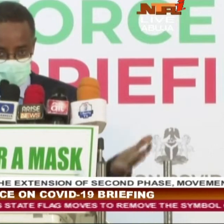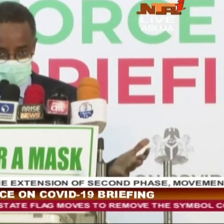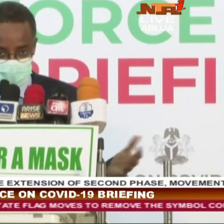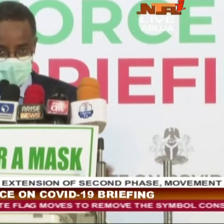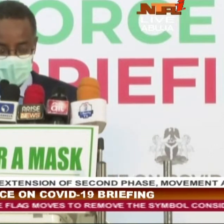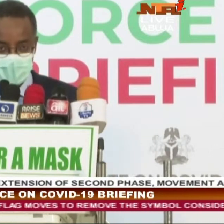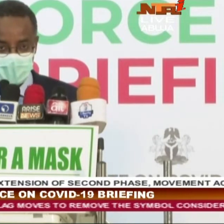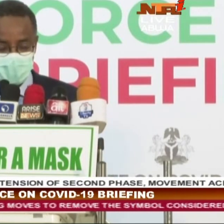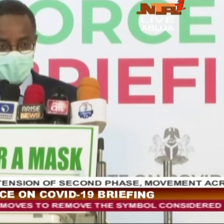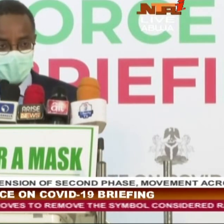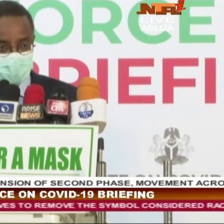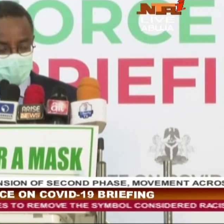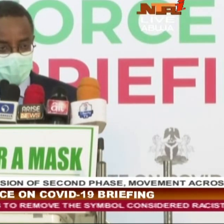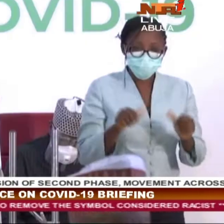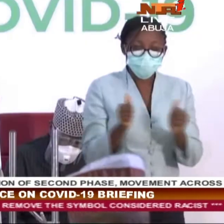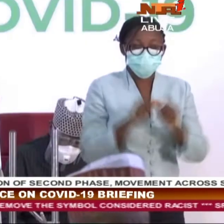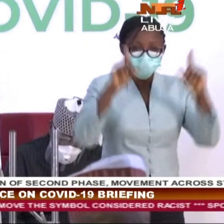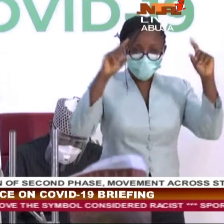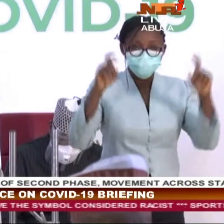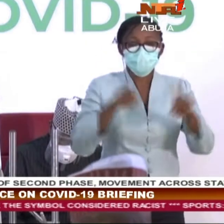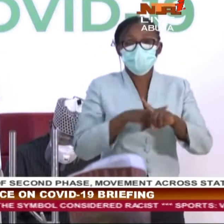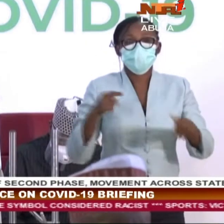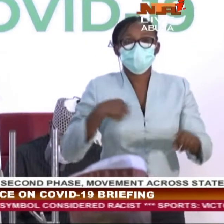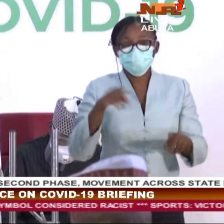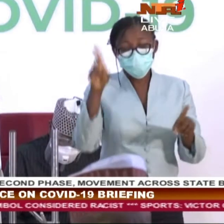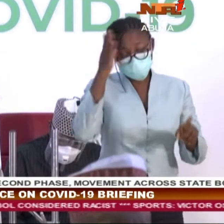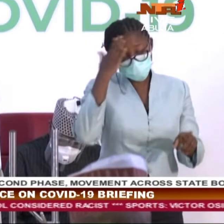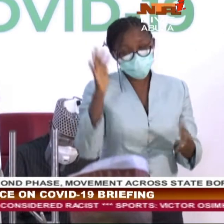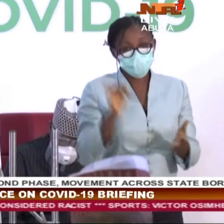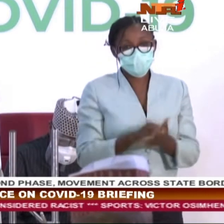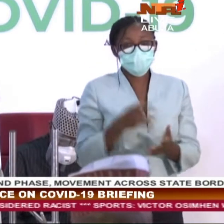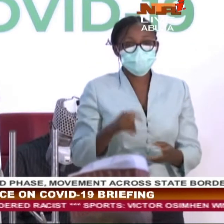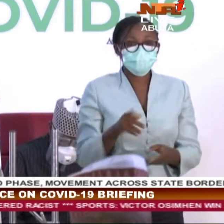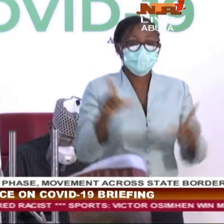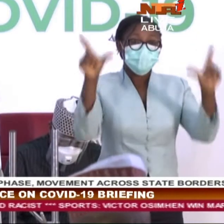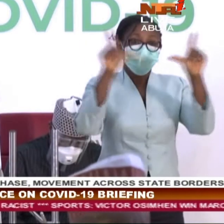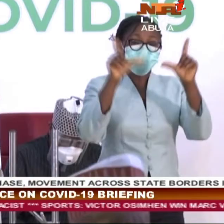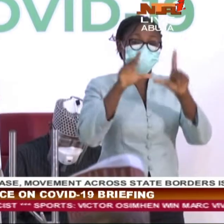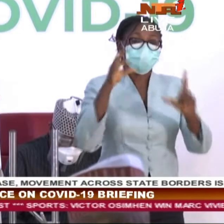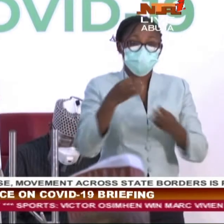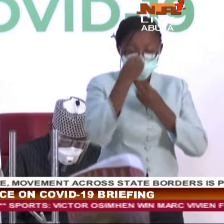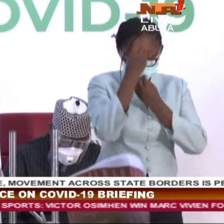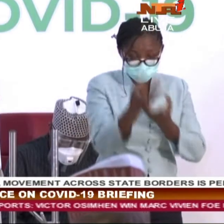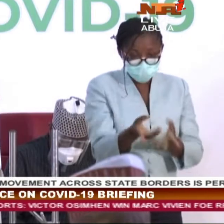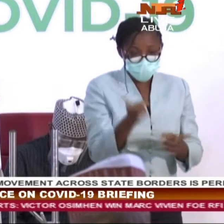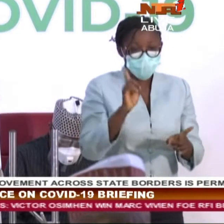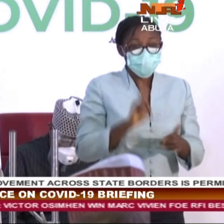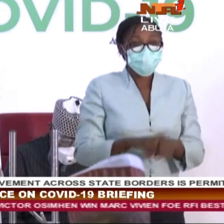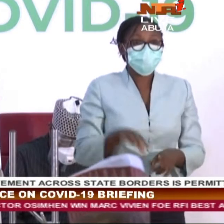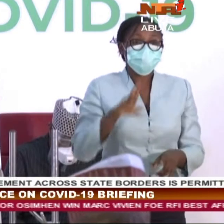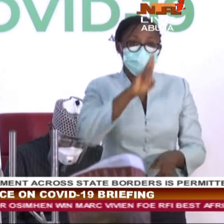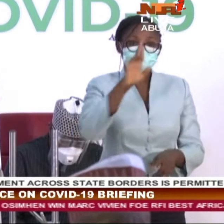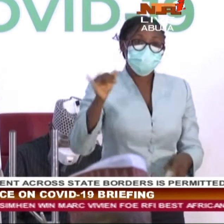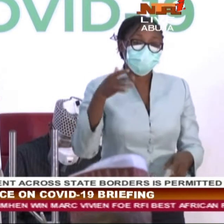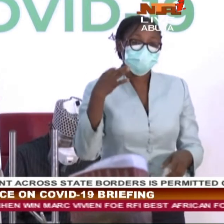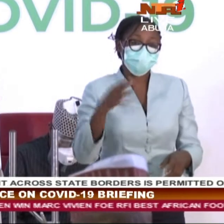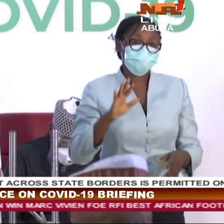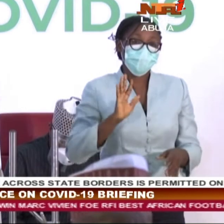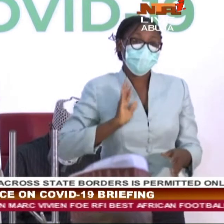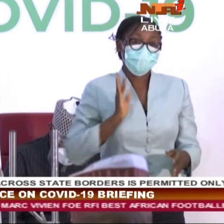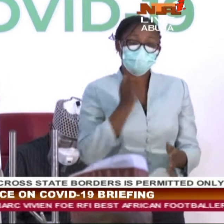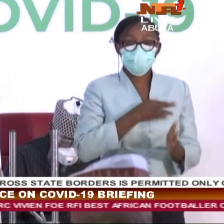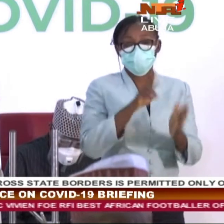it. Yes, we are testing, but we also know that the level of compliance when it comes to the non-pharmaceutical interventions